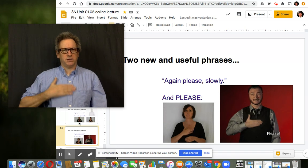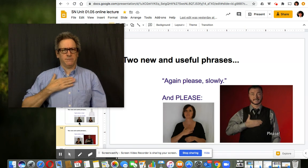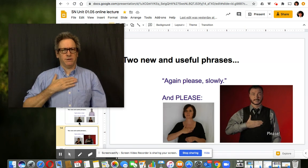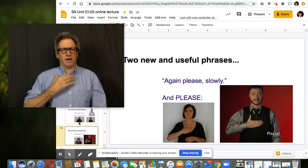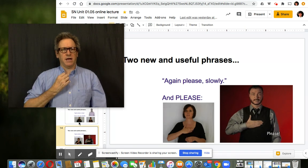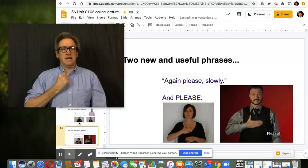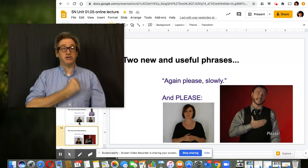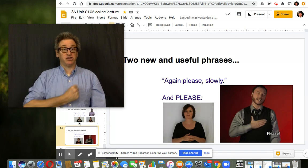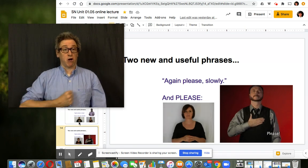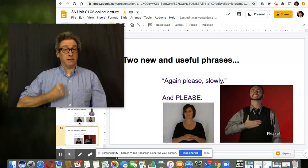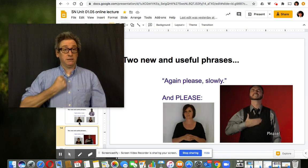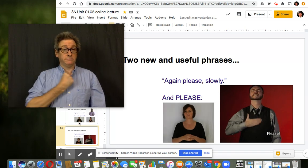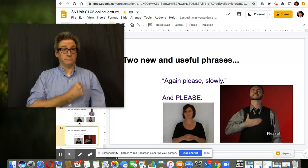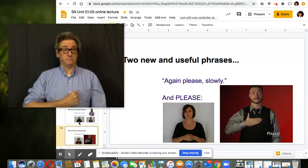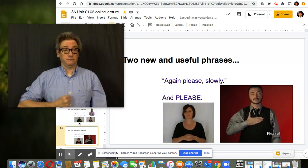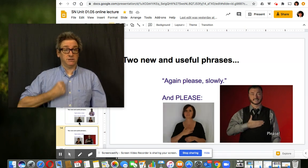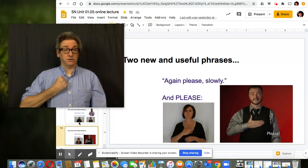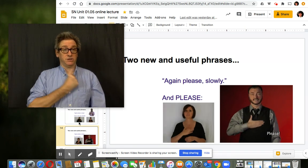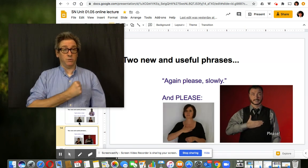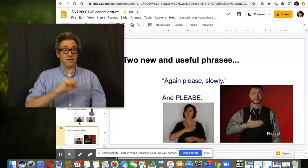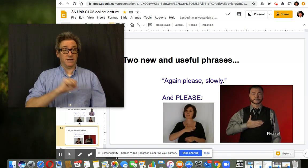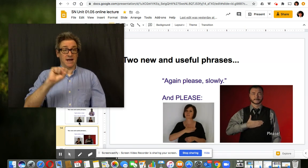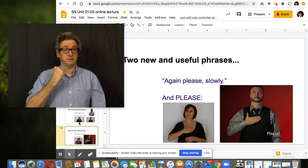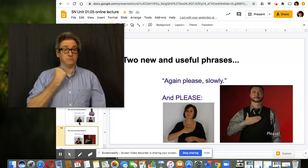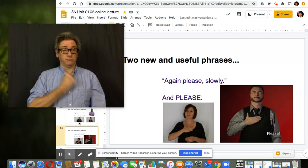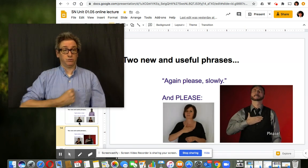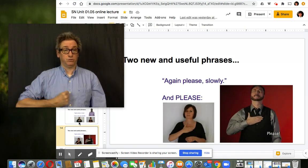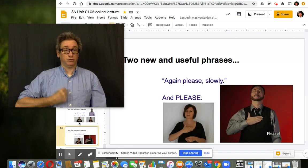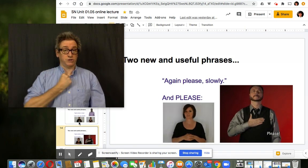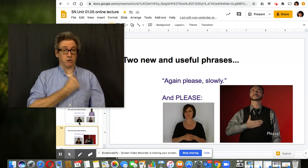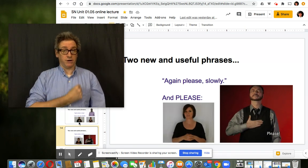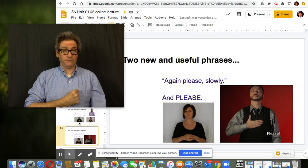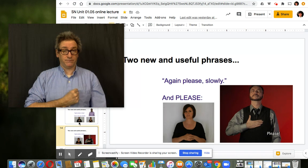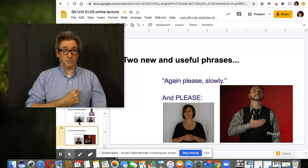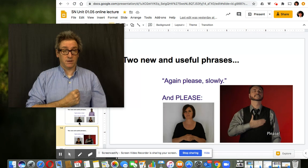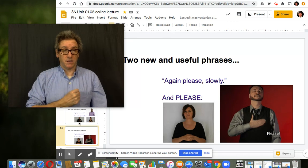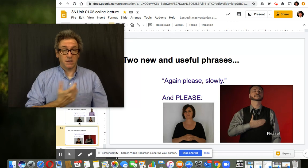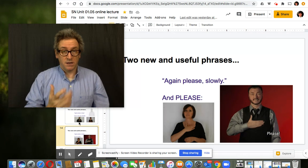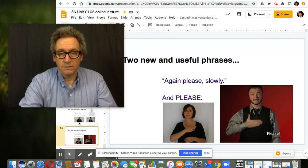video looks choppy. Okay. Sorry is also with an S. Sorry.